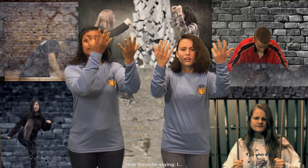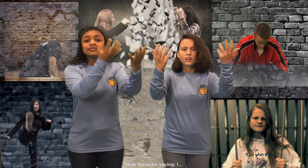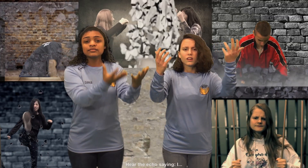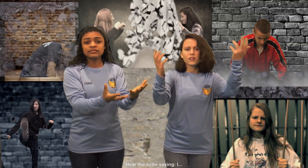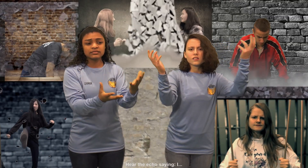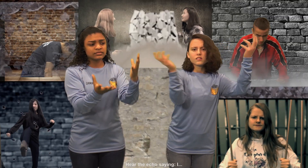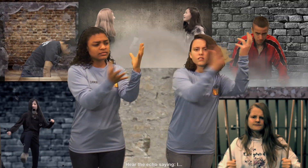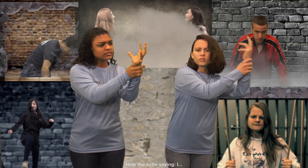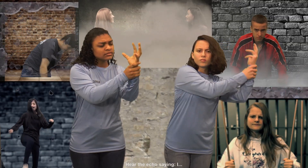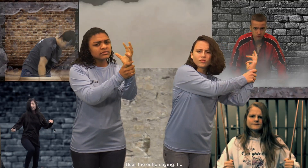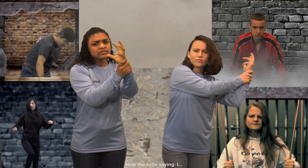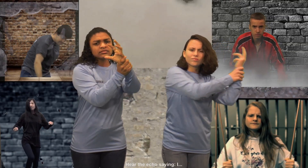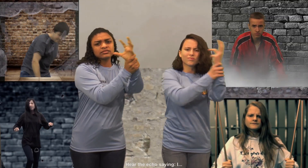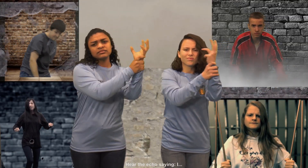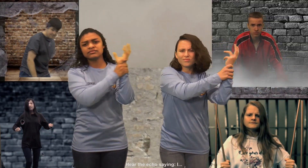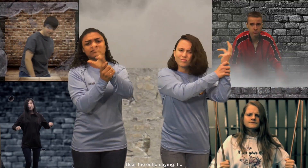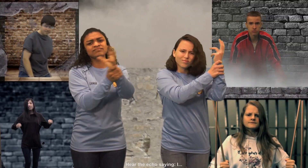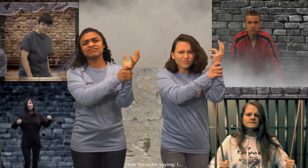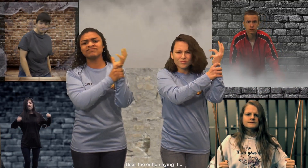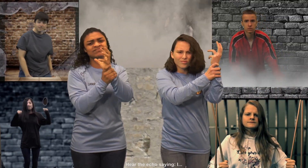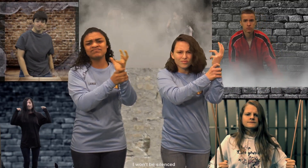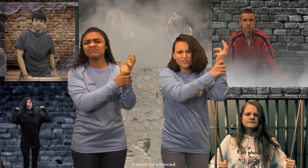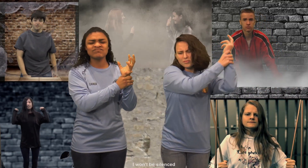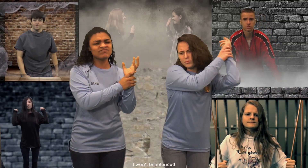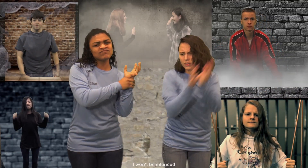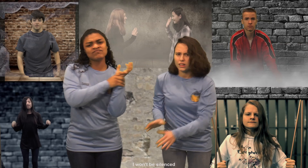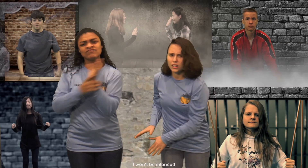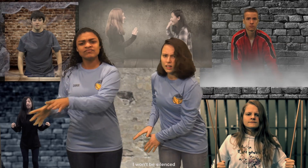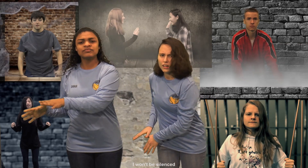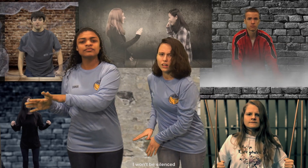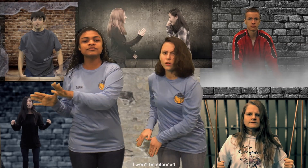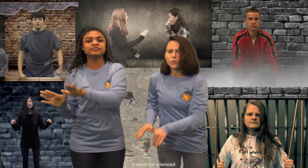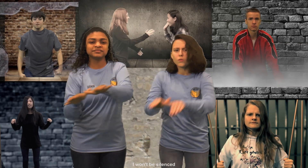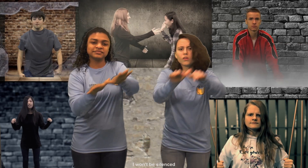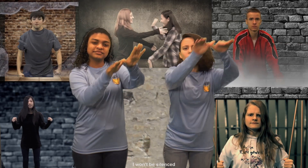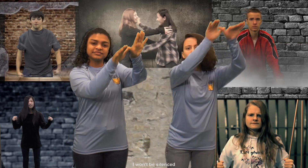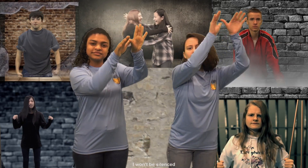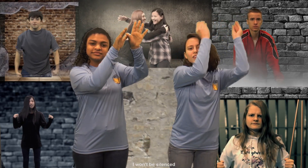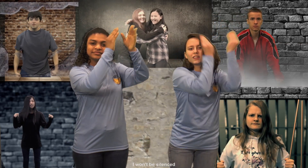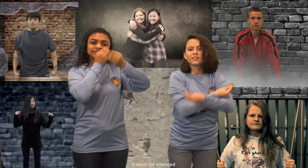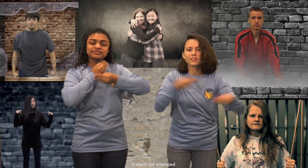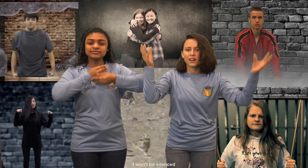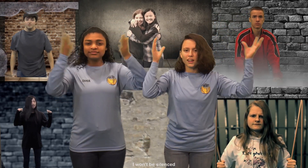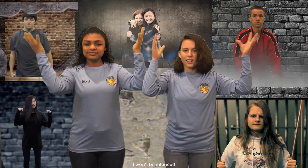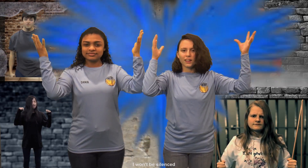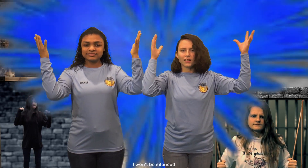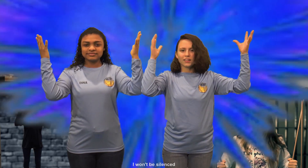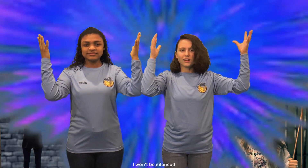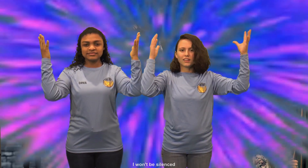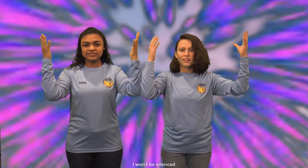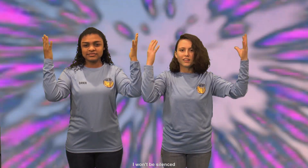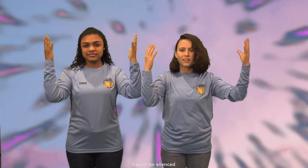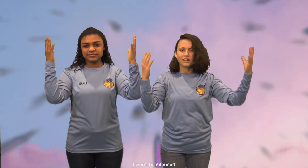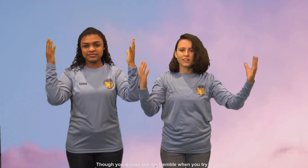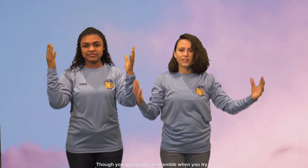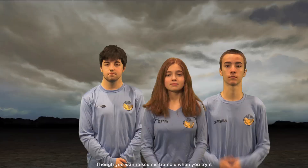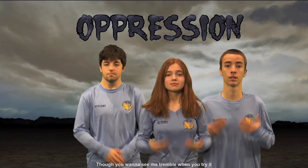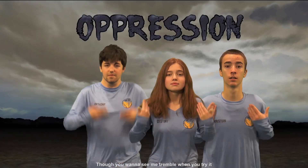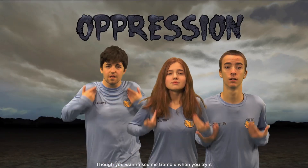echo saying I won't be silenced Though you